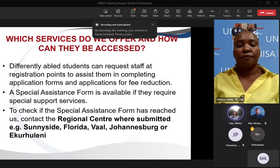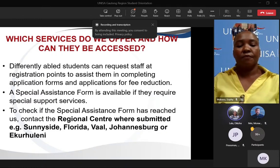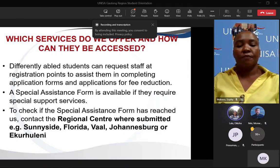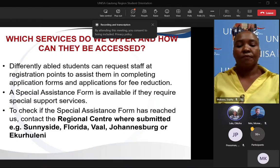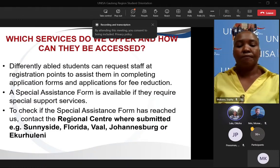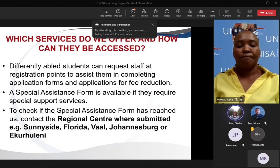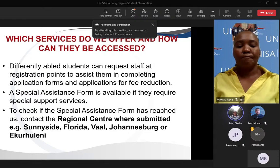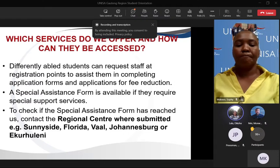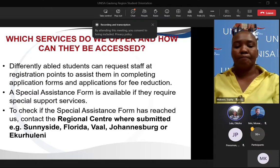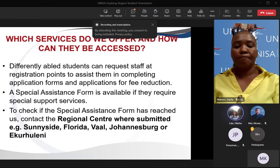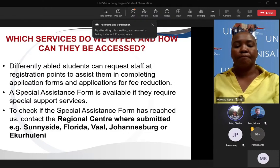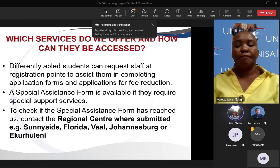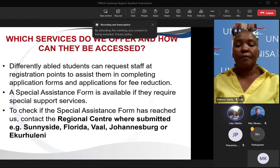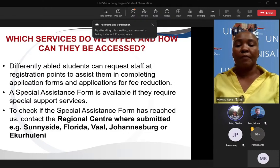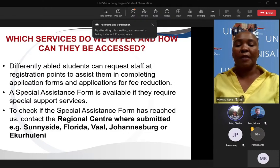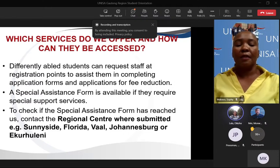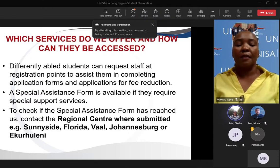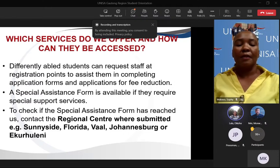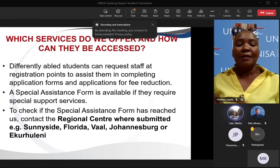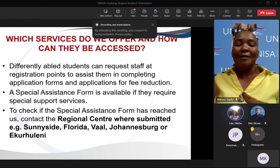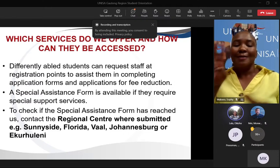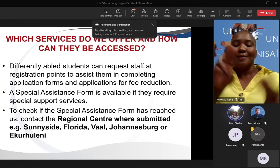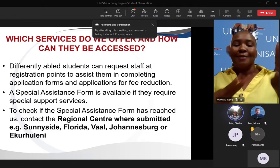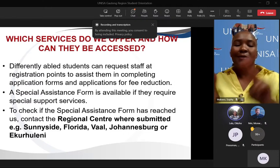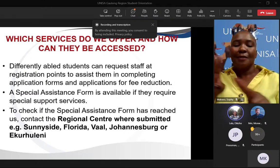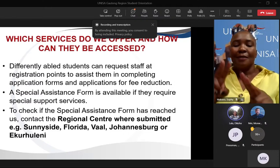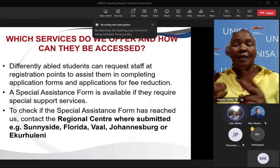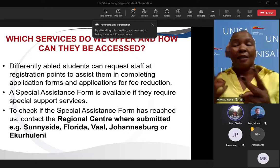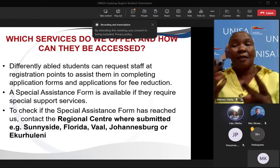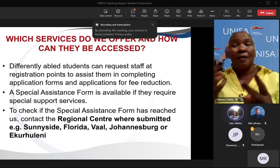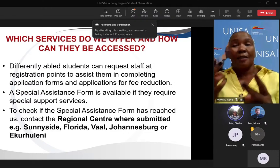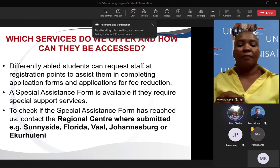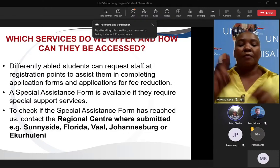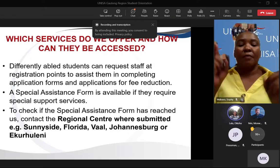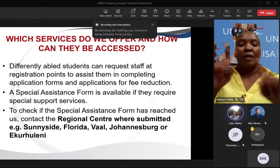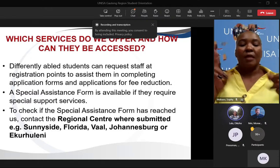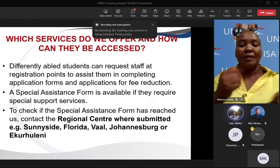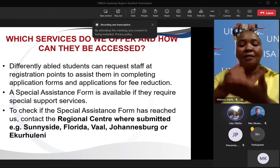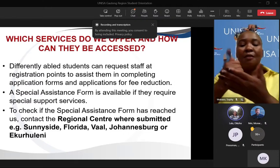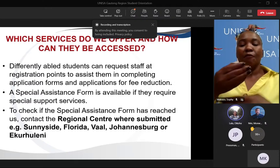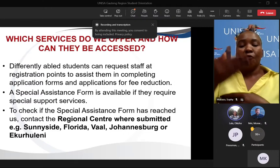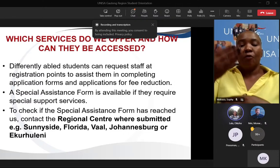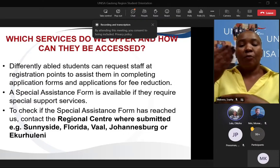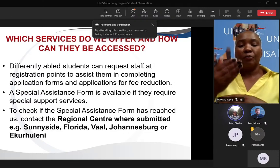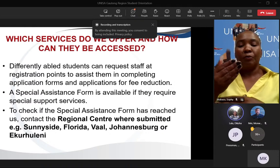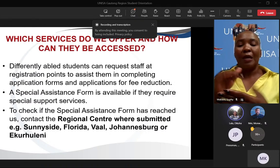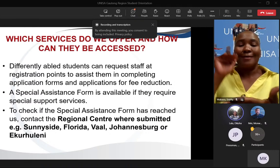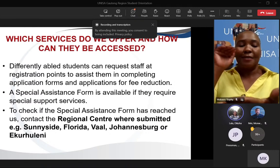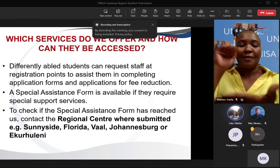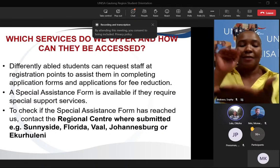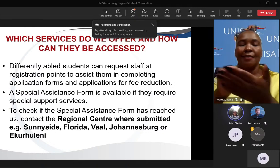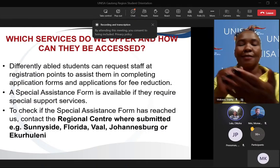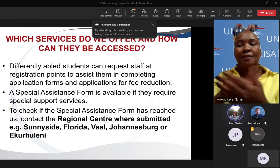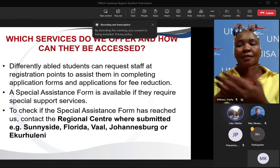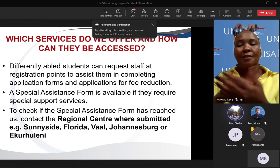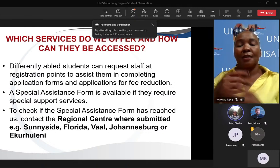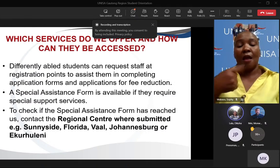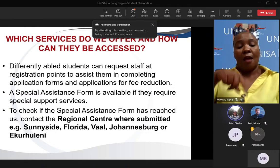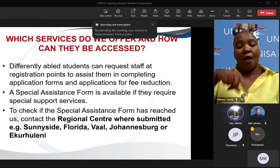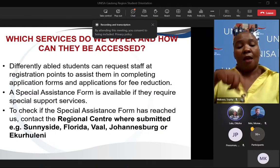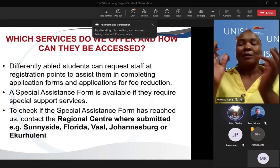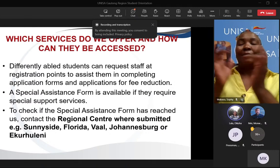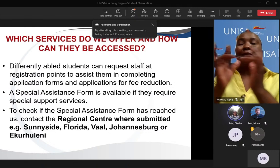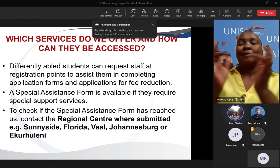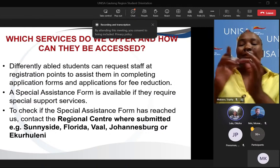registration to check if the special assistance form has reached us please contact your Regional Center where you submitted